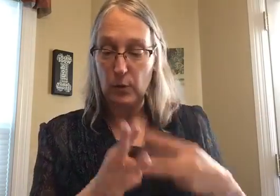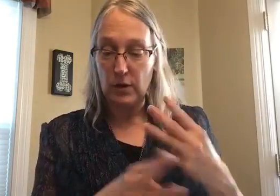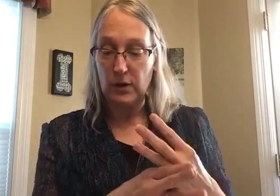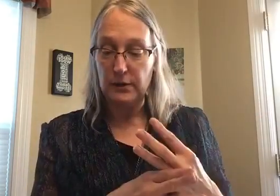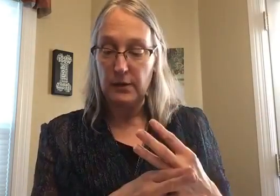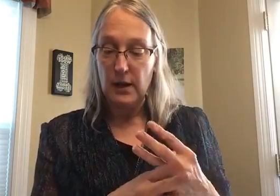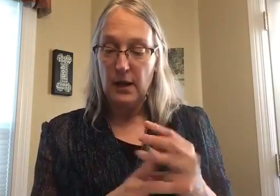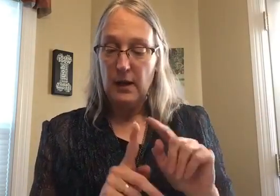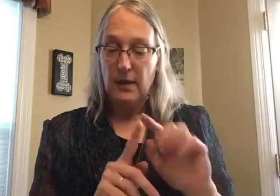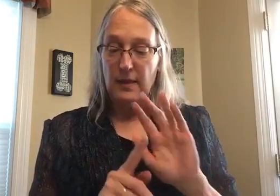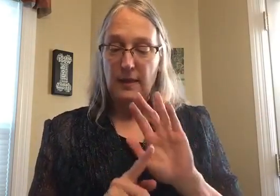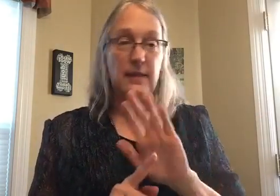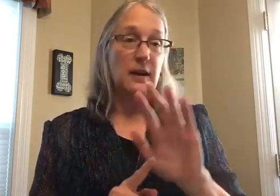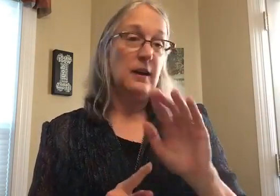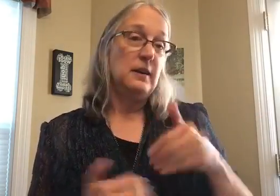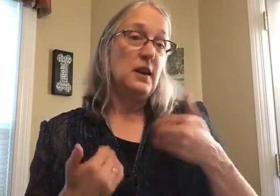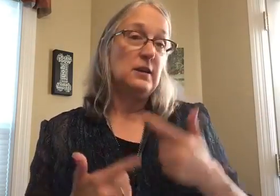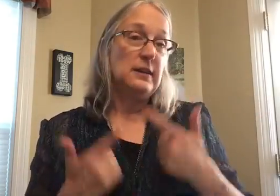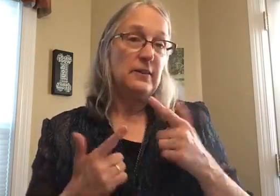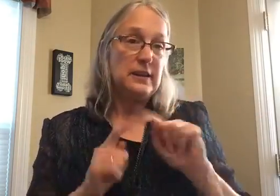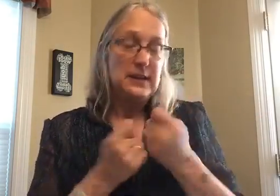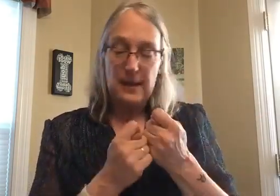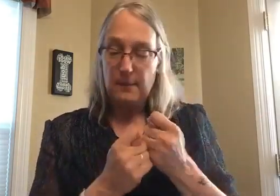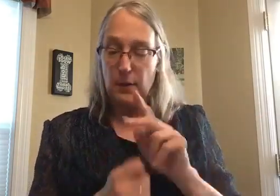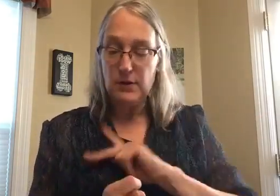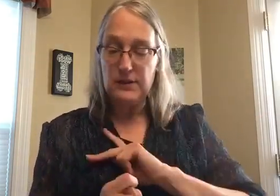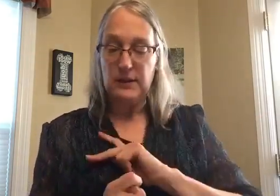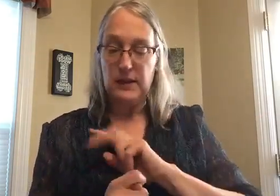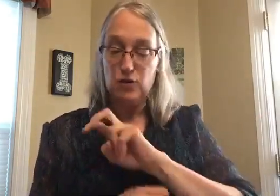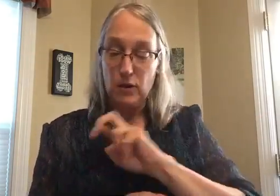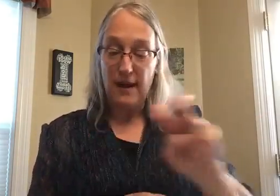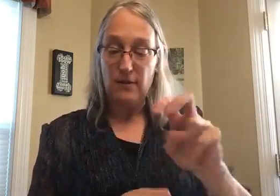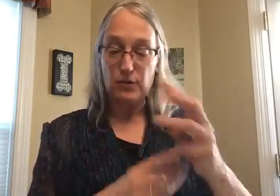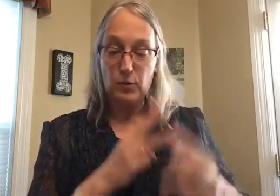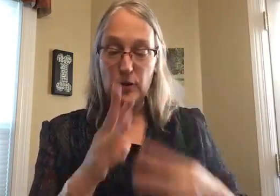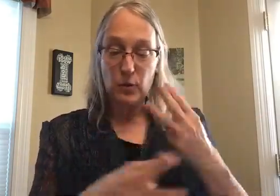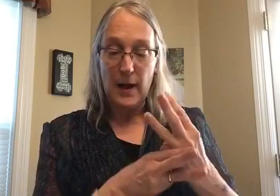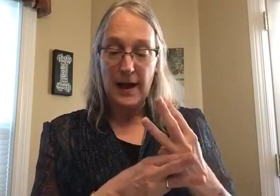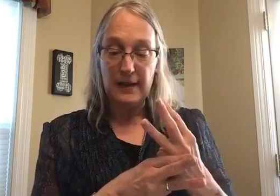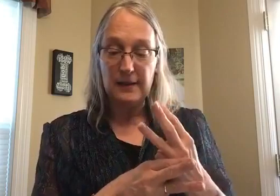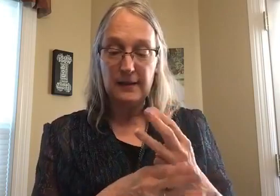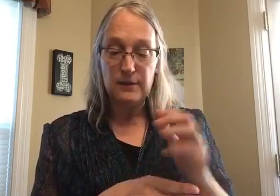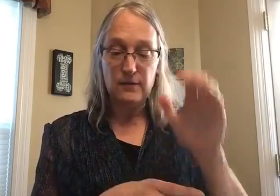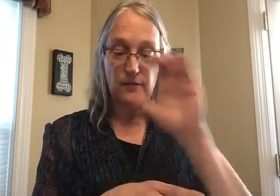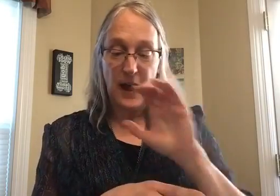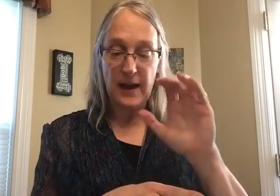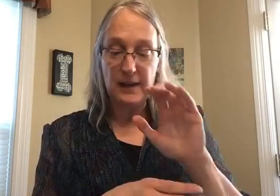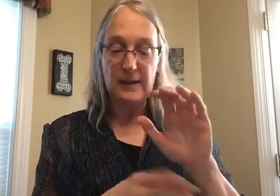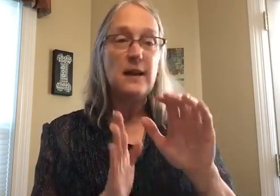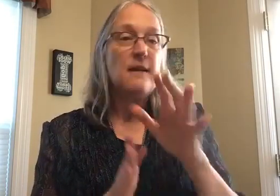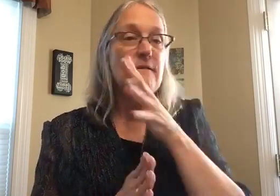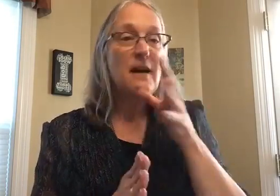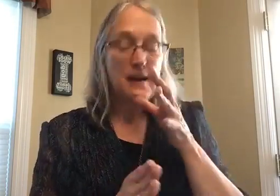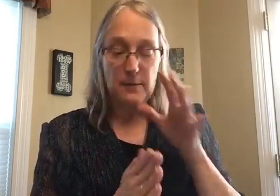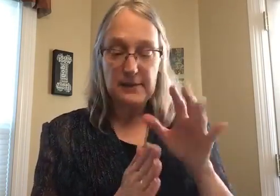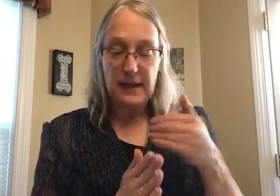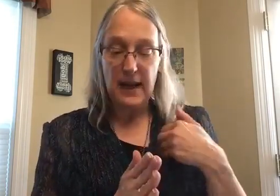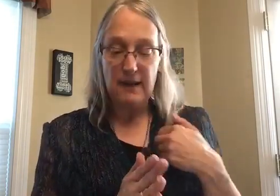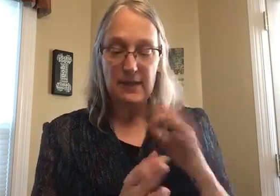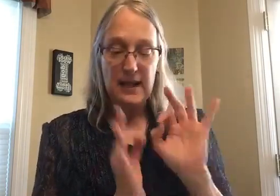world. The Young Living team personally travels worldwide to find farms that have the